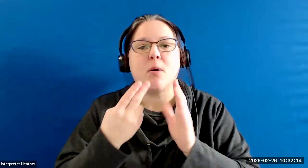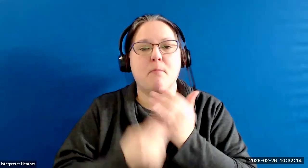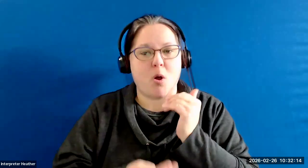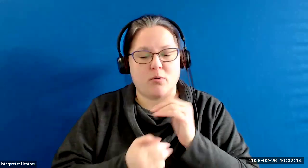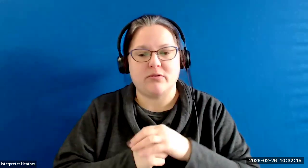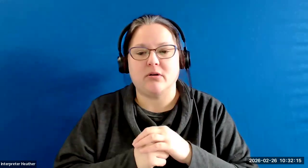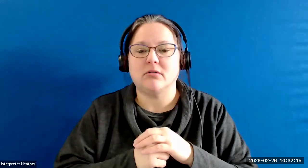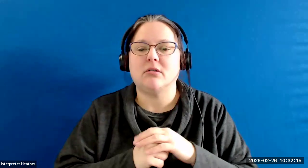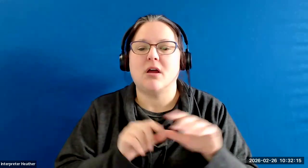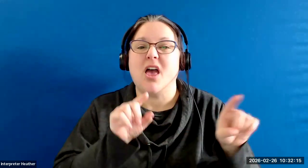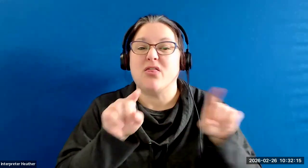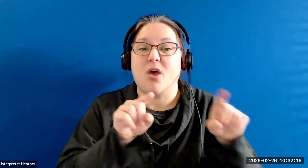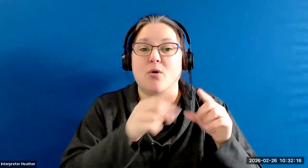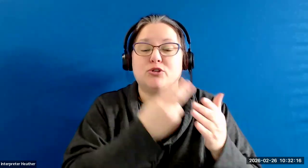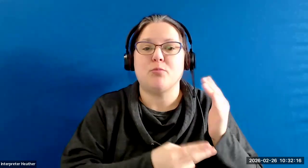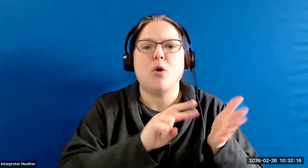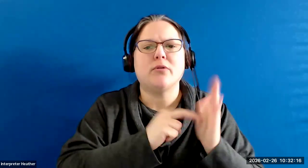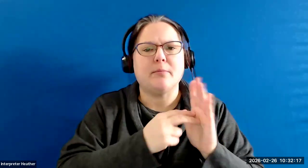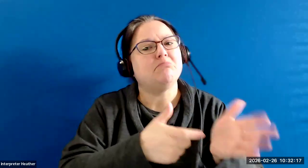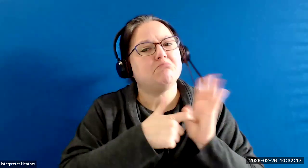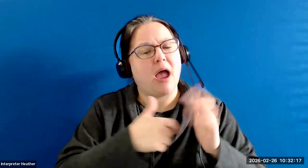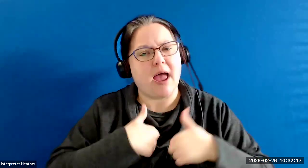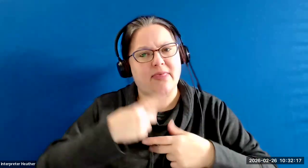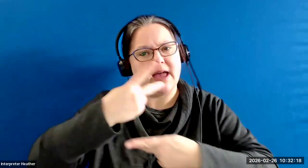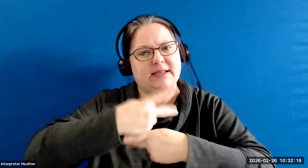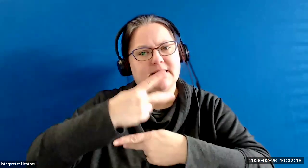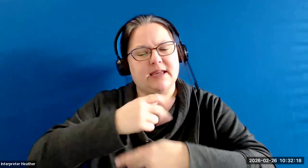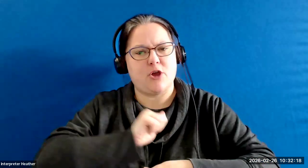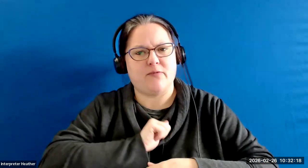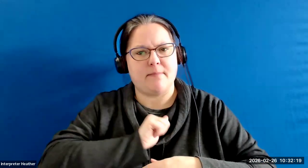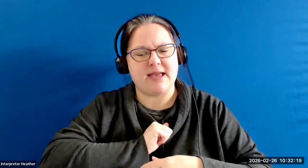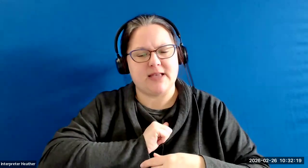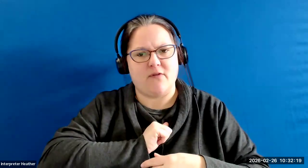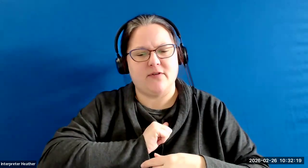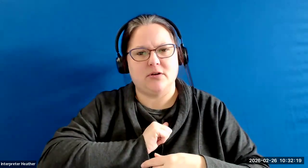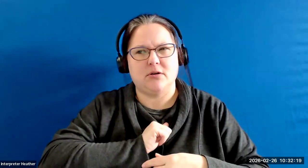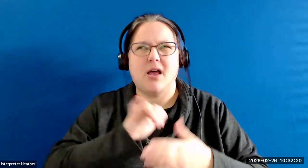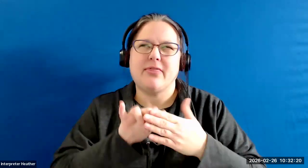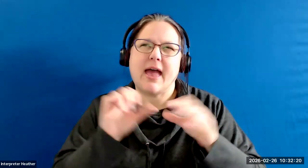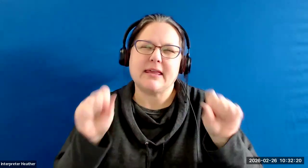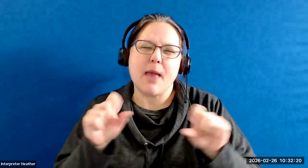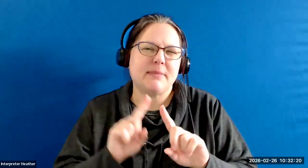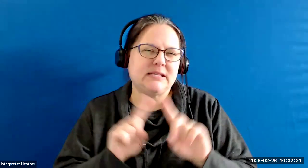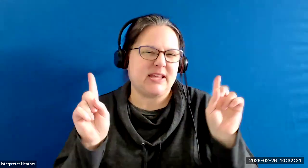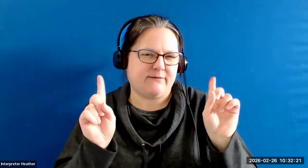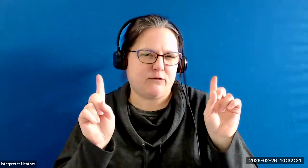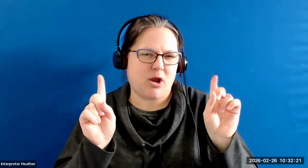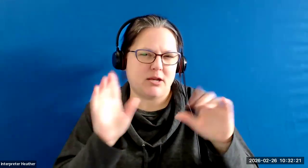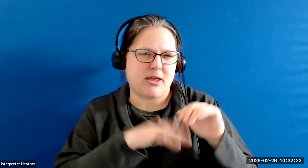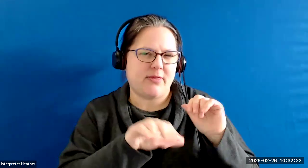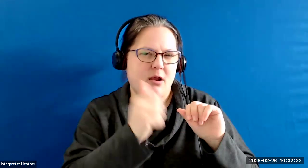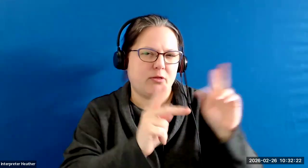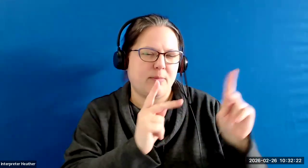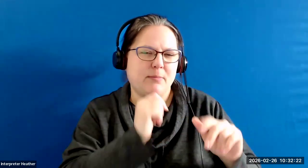experiences do require that I take care of myself in a way that is different than folks that don't have